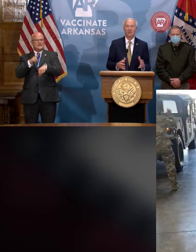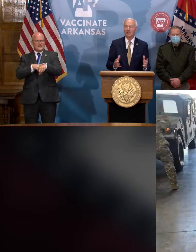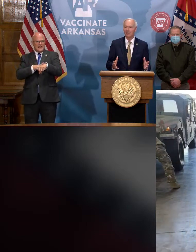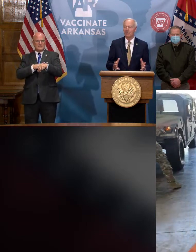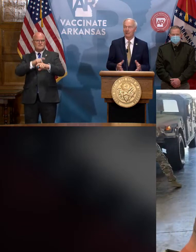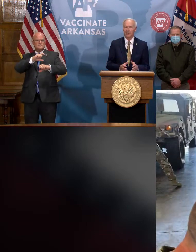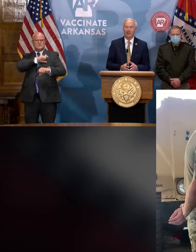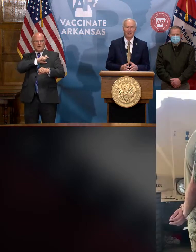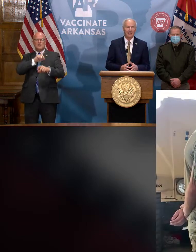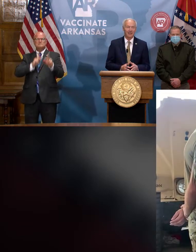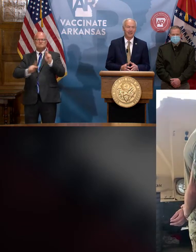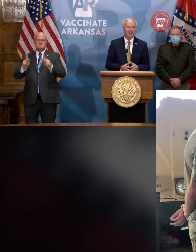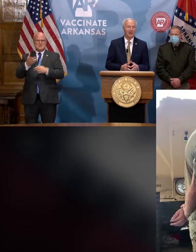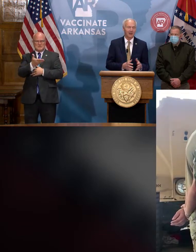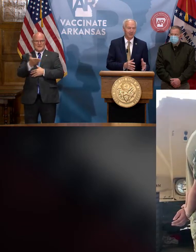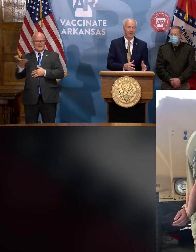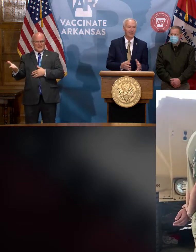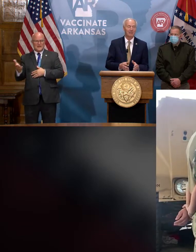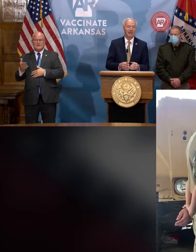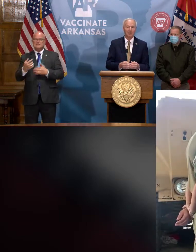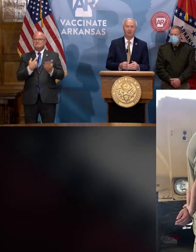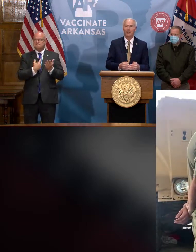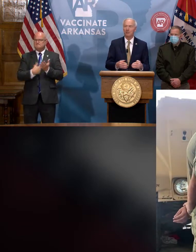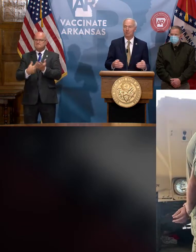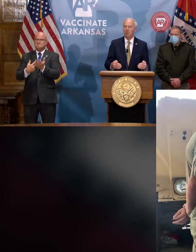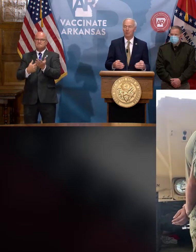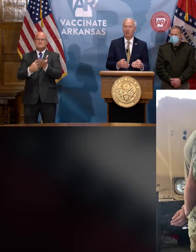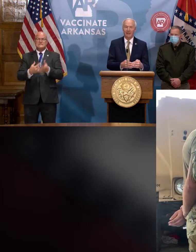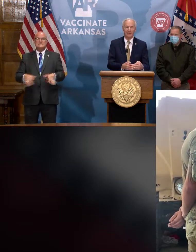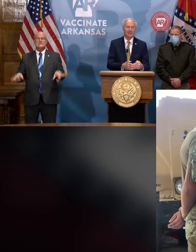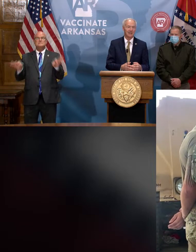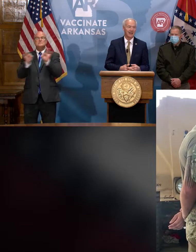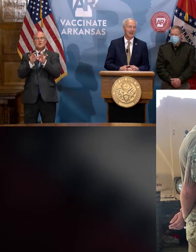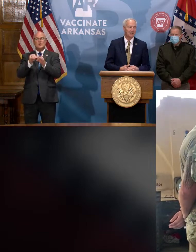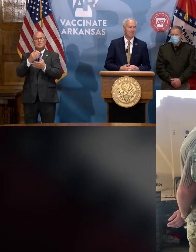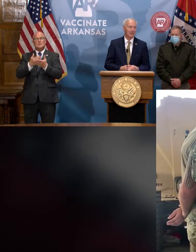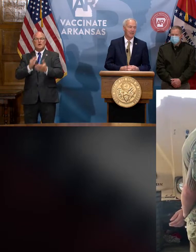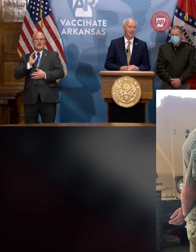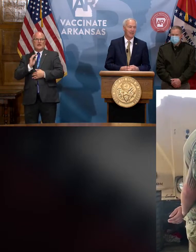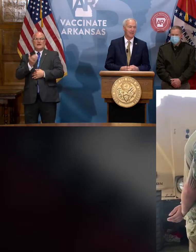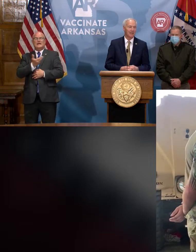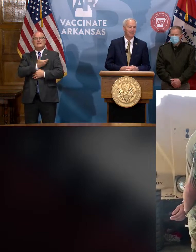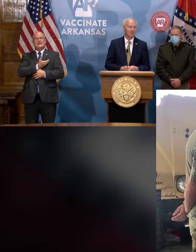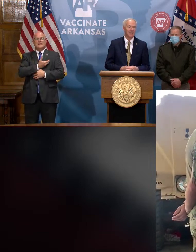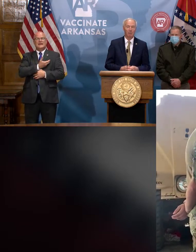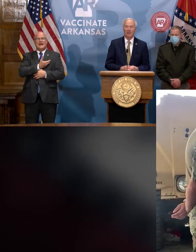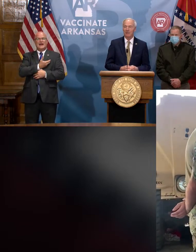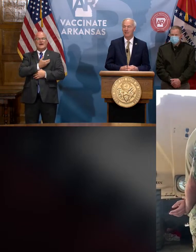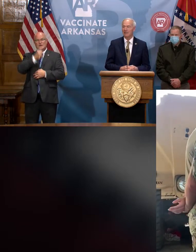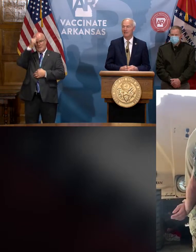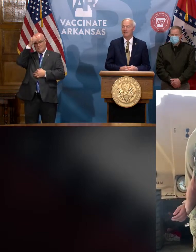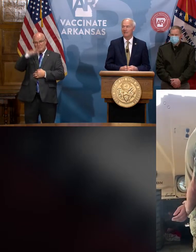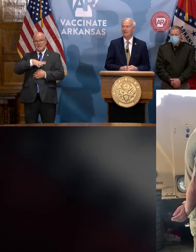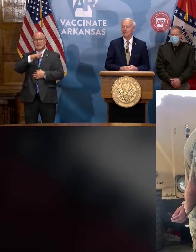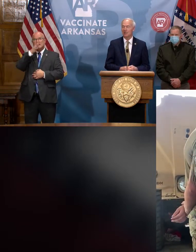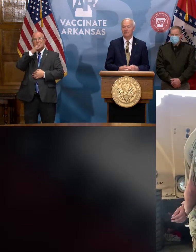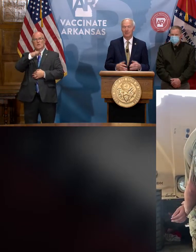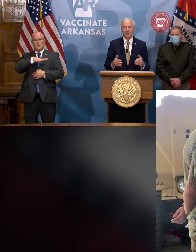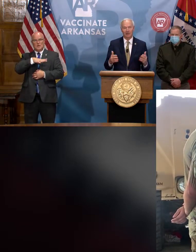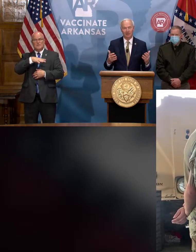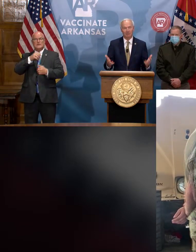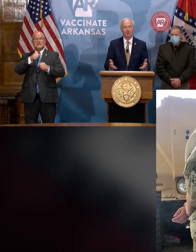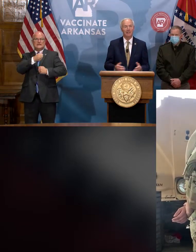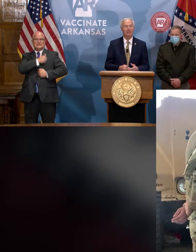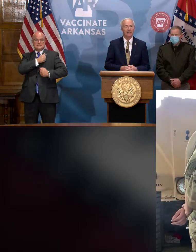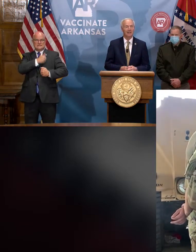Guard personnel there are talking about the critical role that our men and women in the